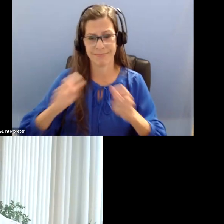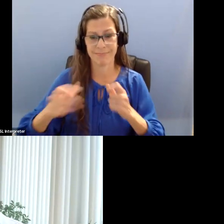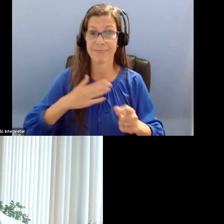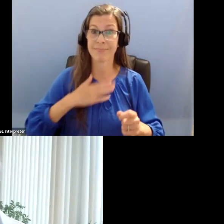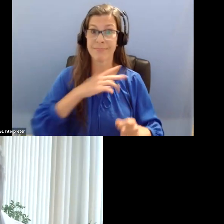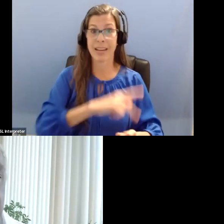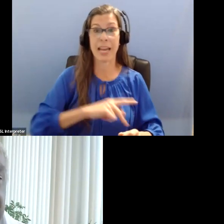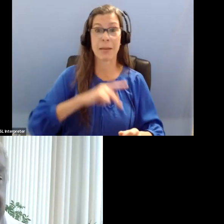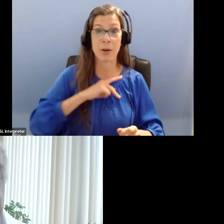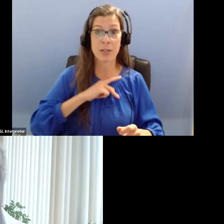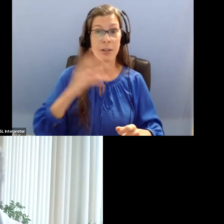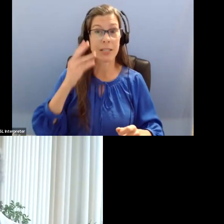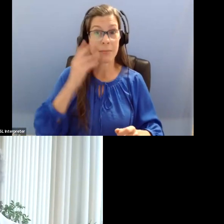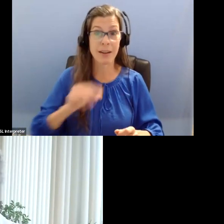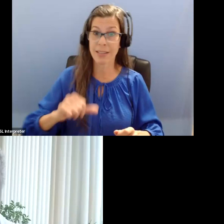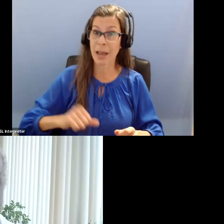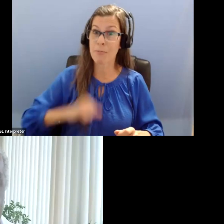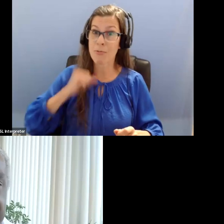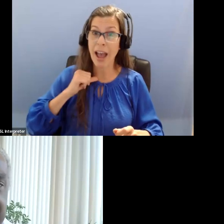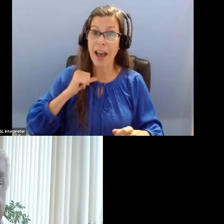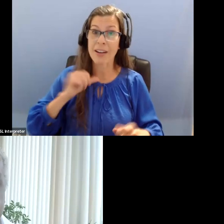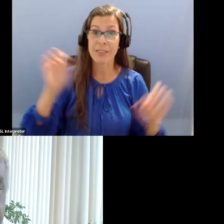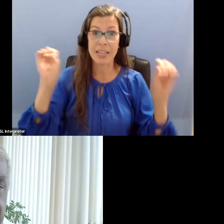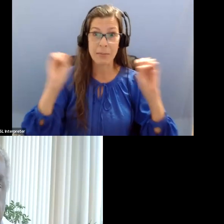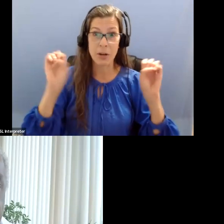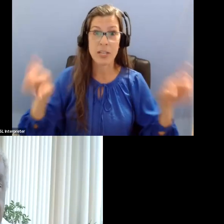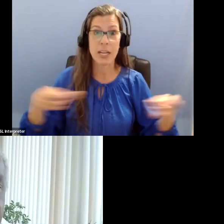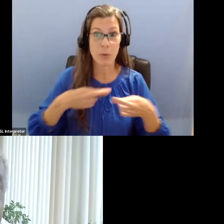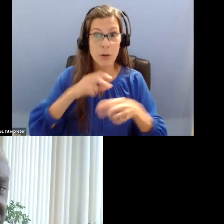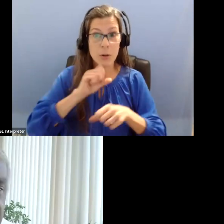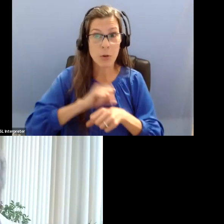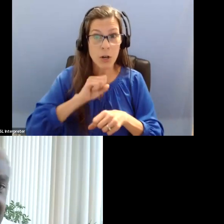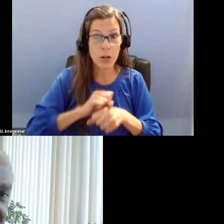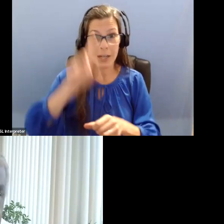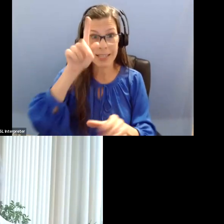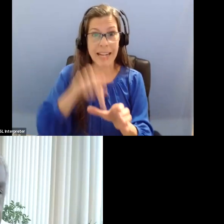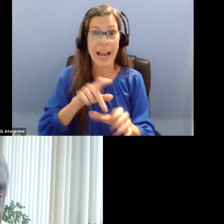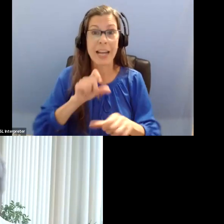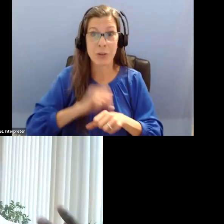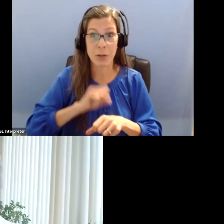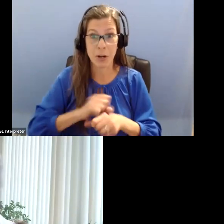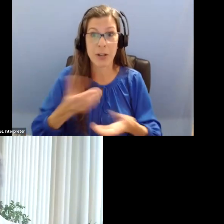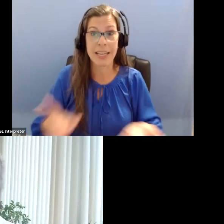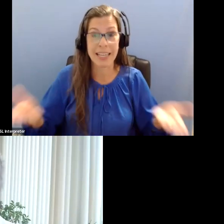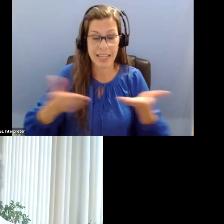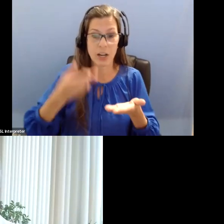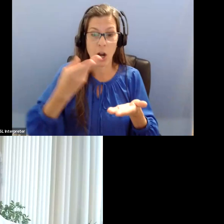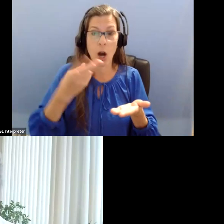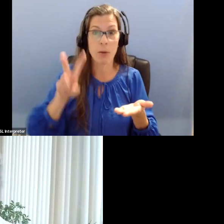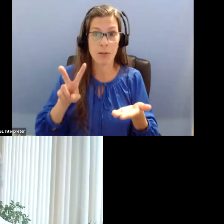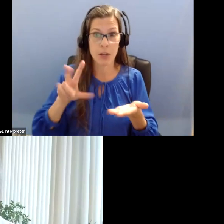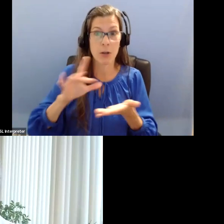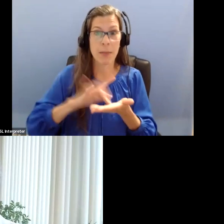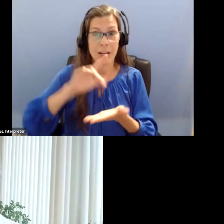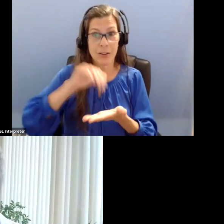the emergency room work and the inpatient psychiatry work we did at Harborview. But it's very clear that part of our goal in creating